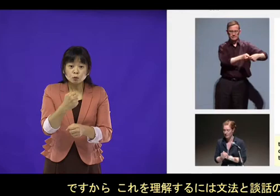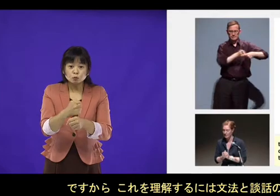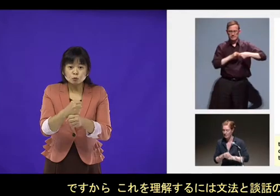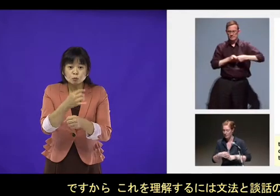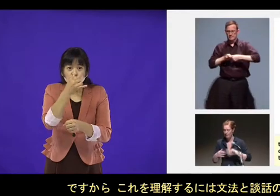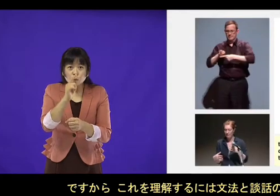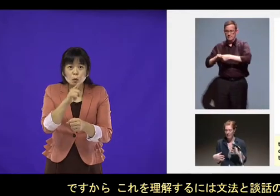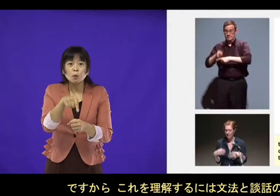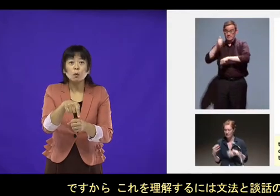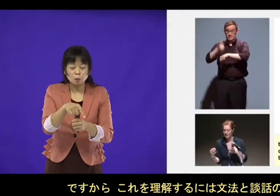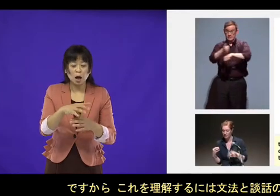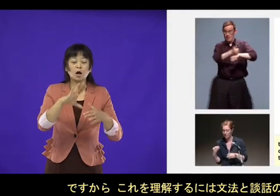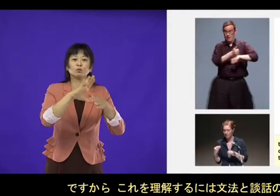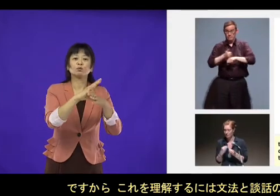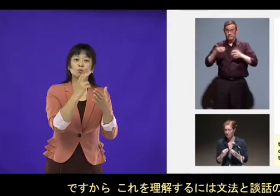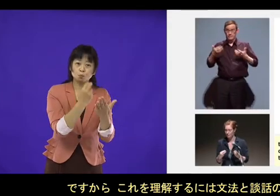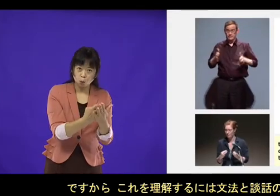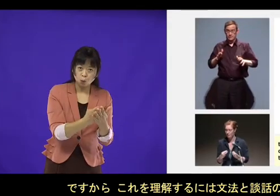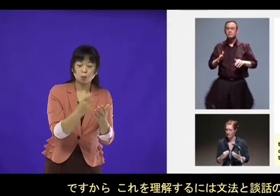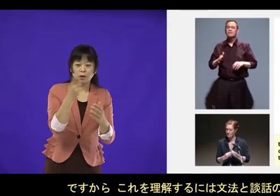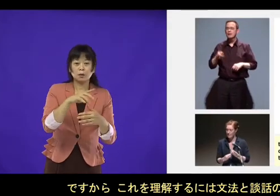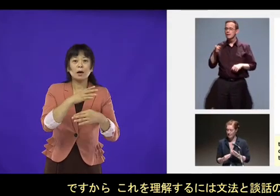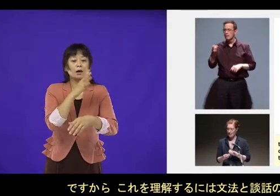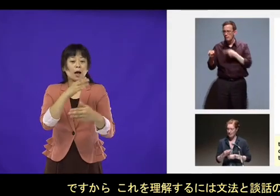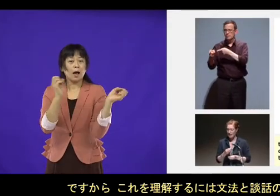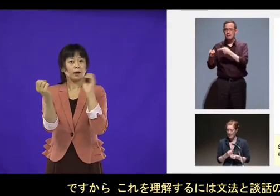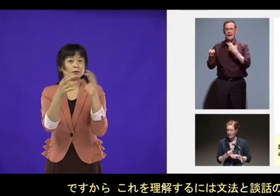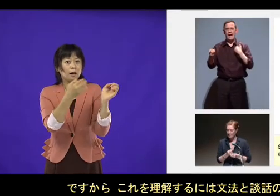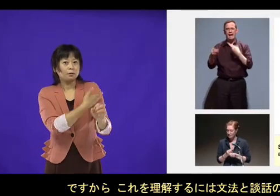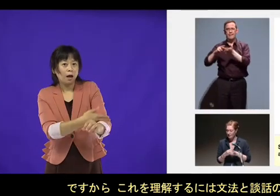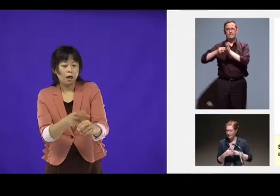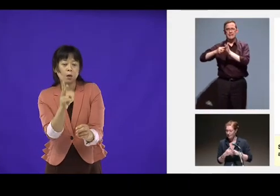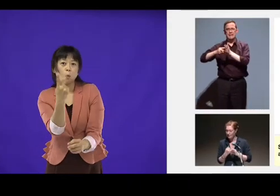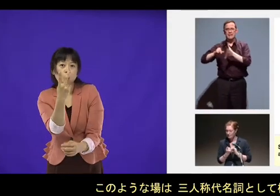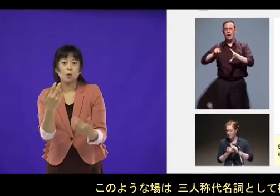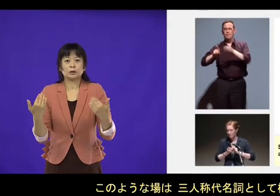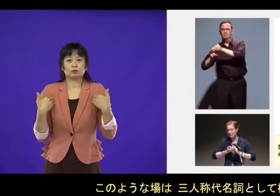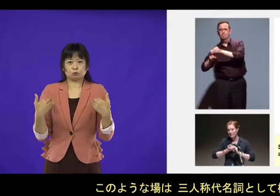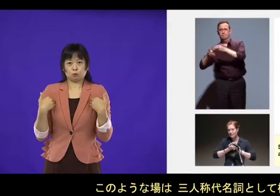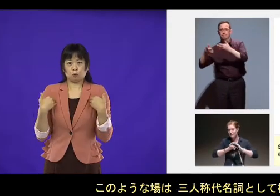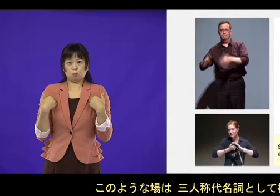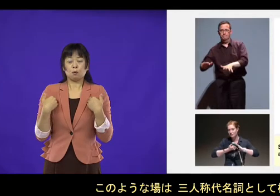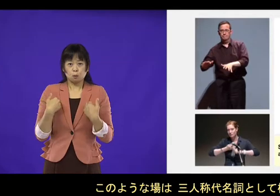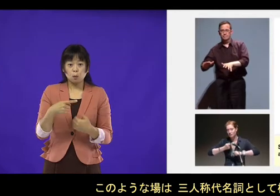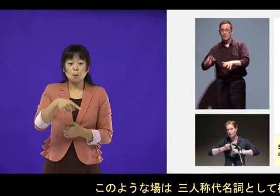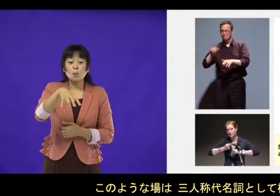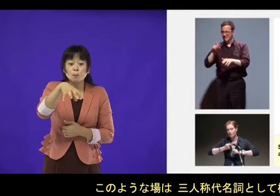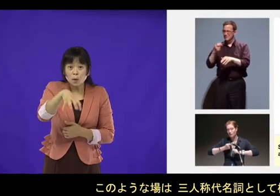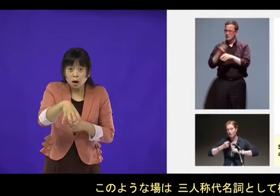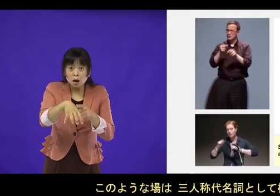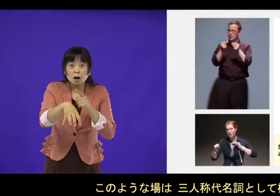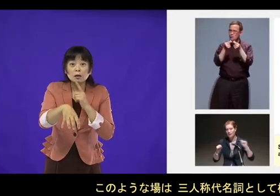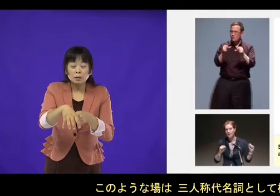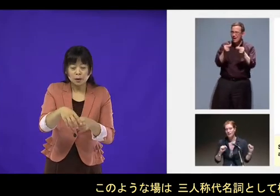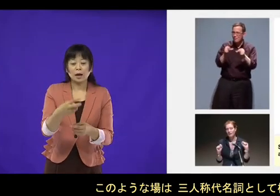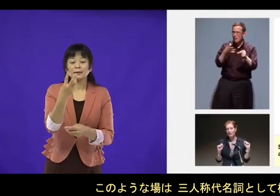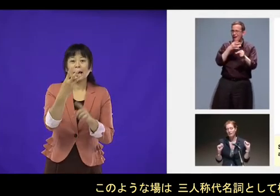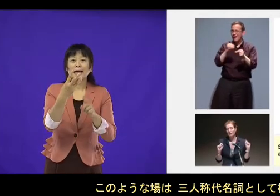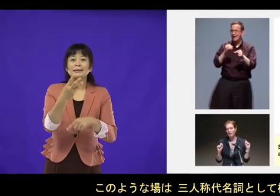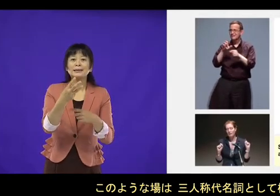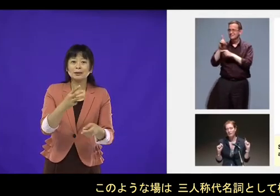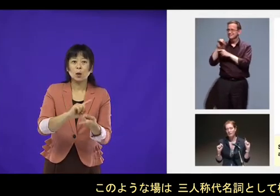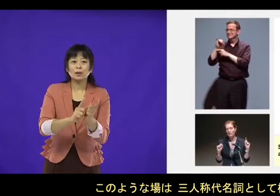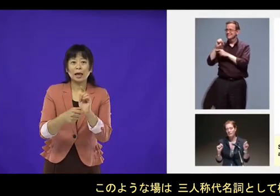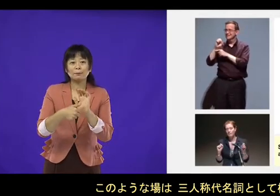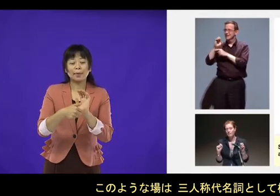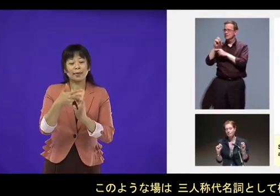discourse. So we need both the grammar and the discourse to resolve them. And subsequently, these sort of loci, they